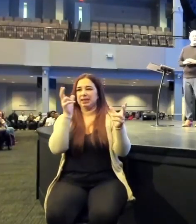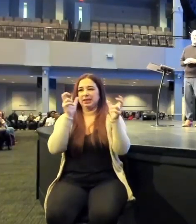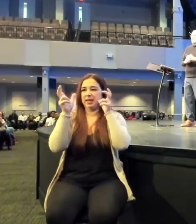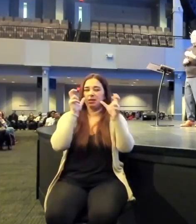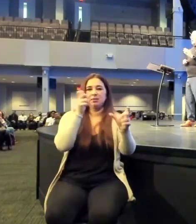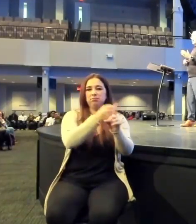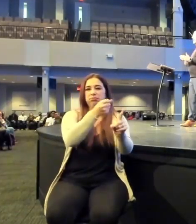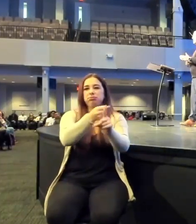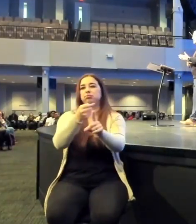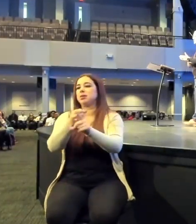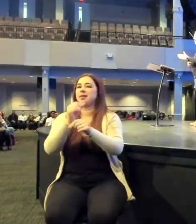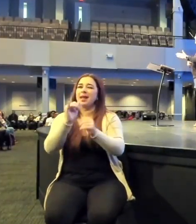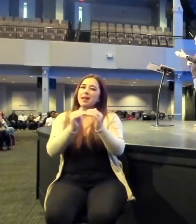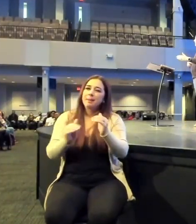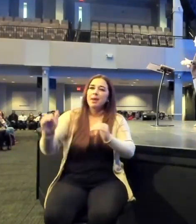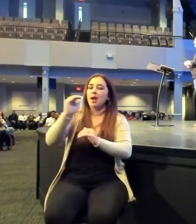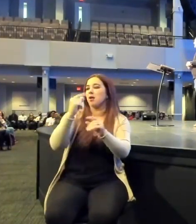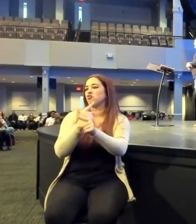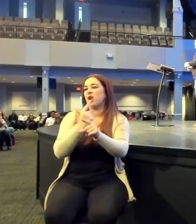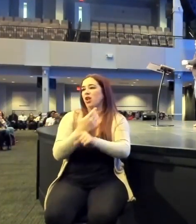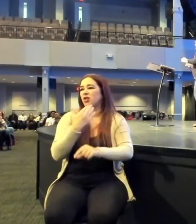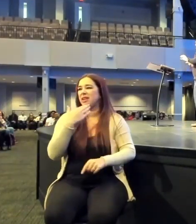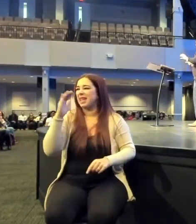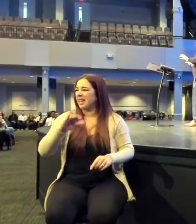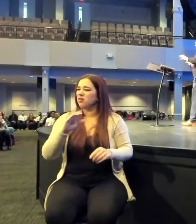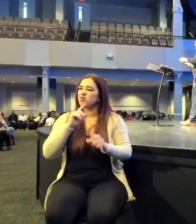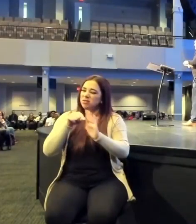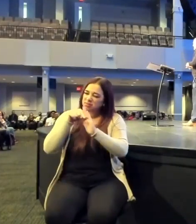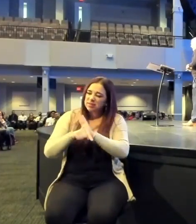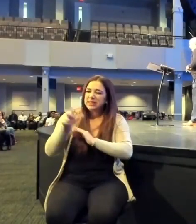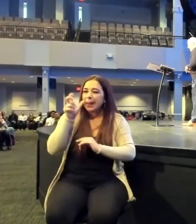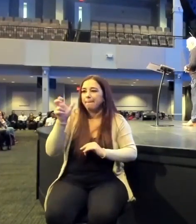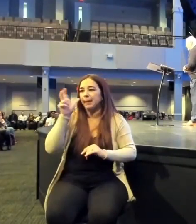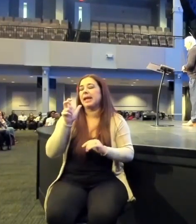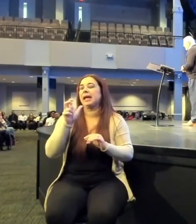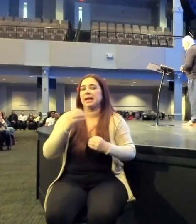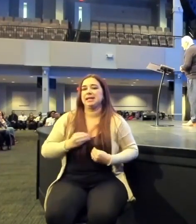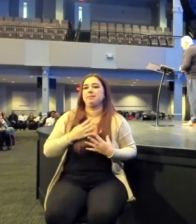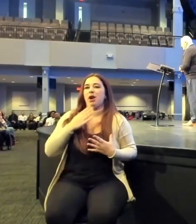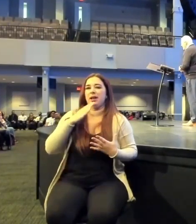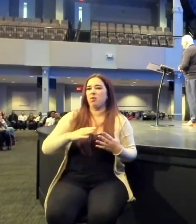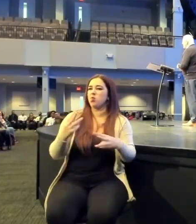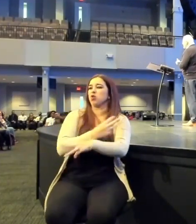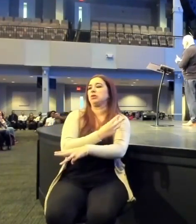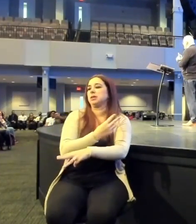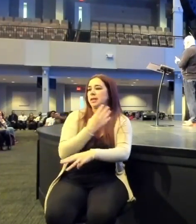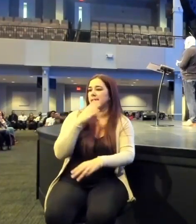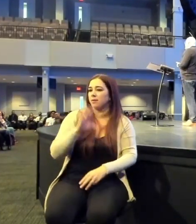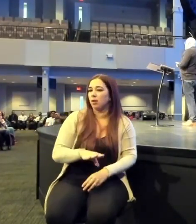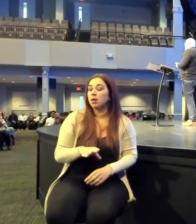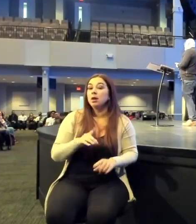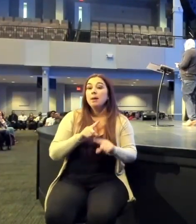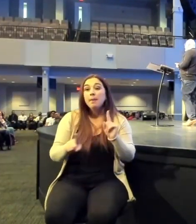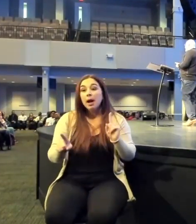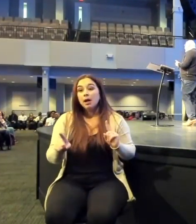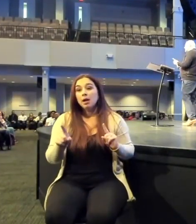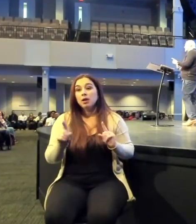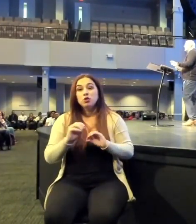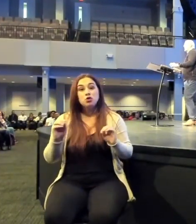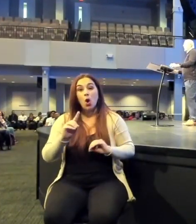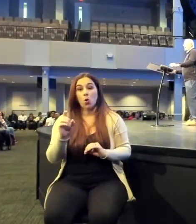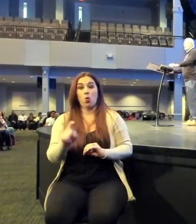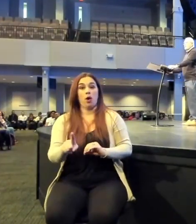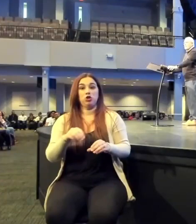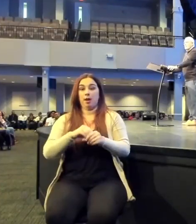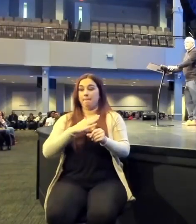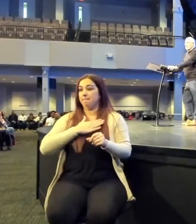by things that go beyond just standard evil to demonically inspired evil. But there's no question